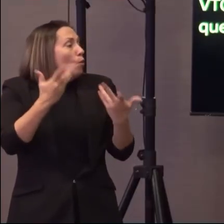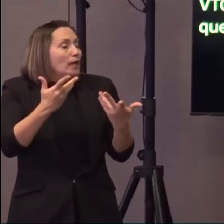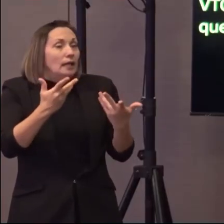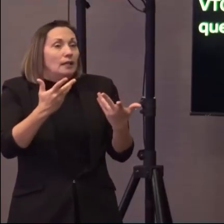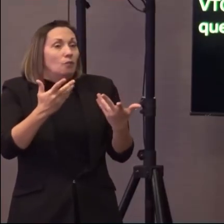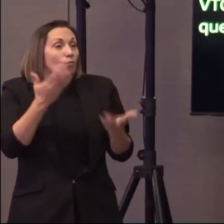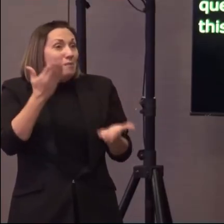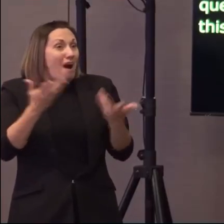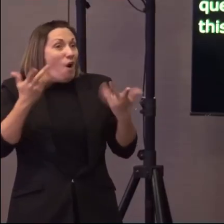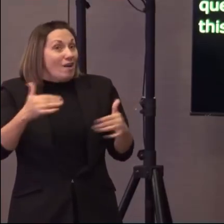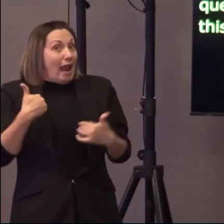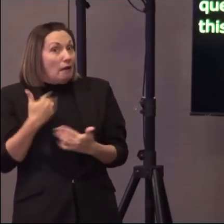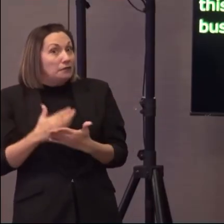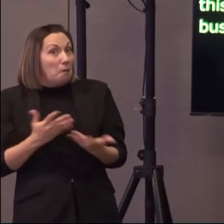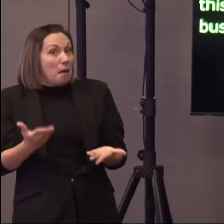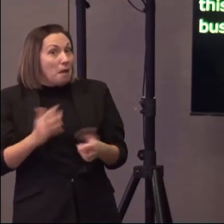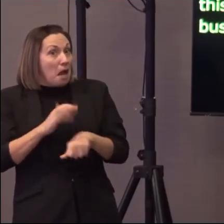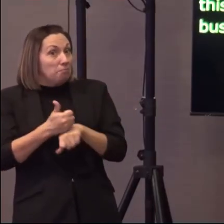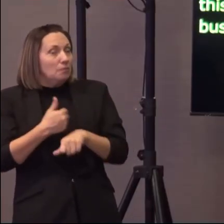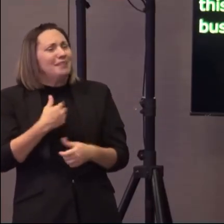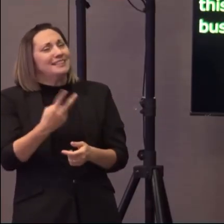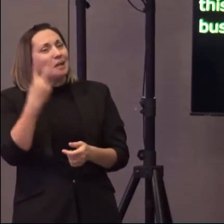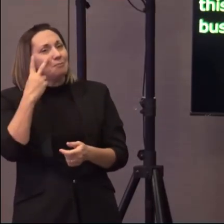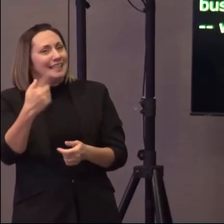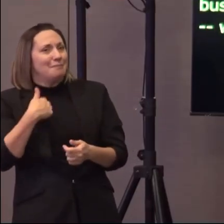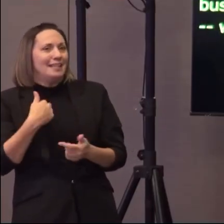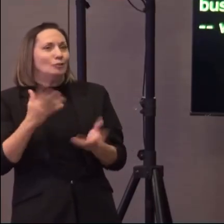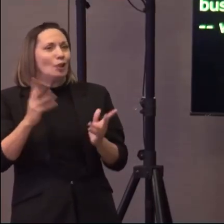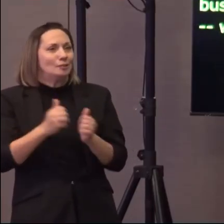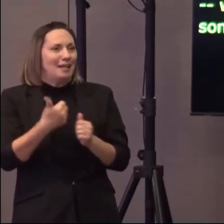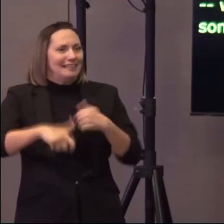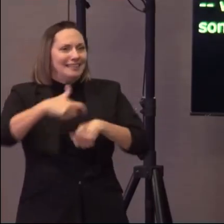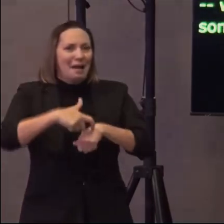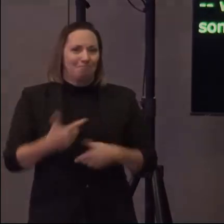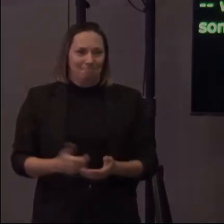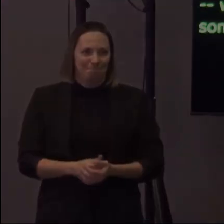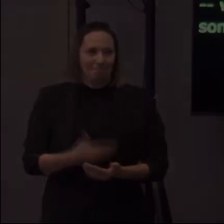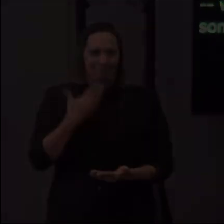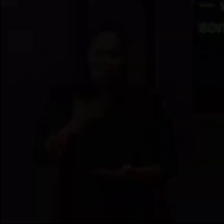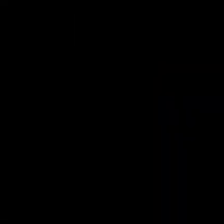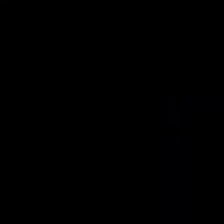we might already have some, please come see me and talk to me anytime. Thank you.